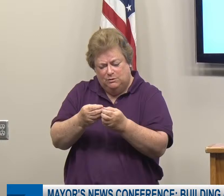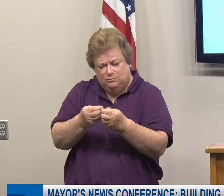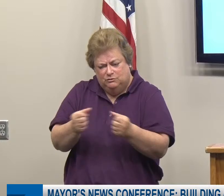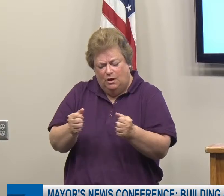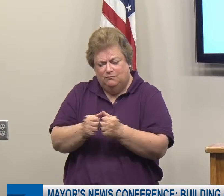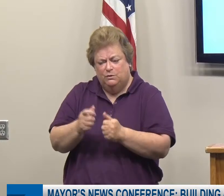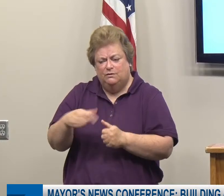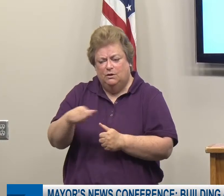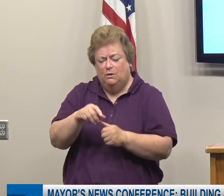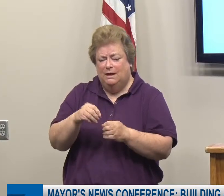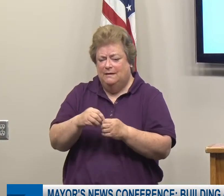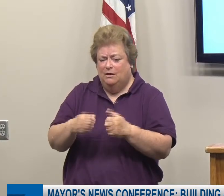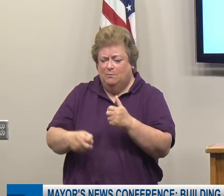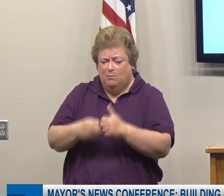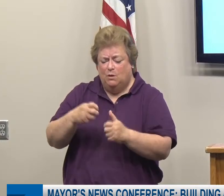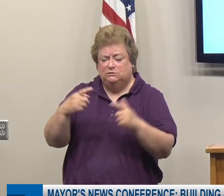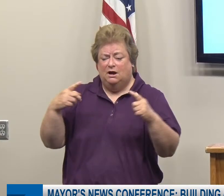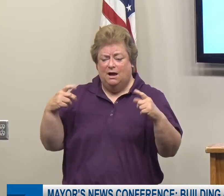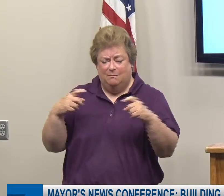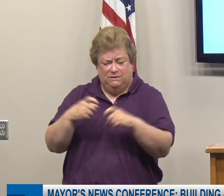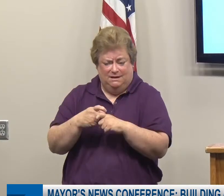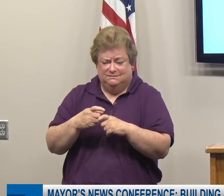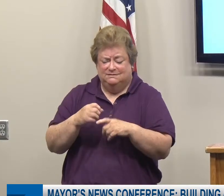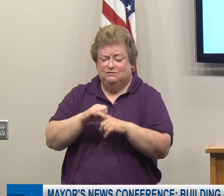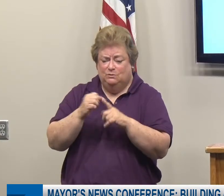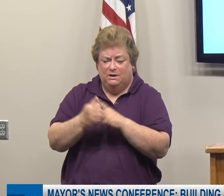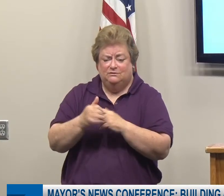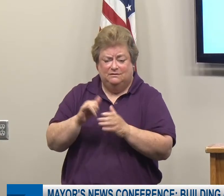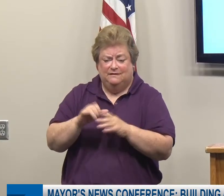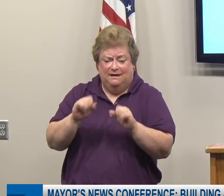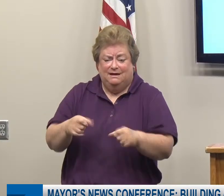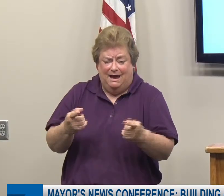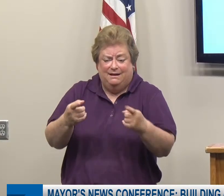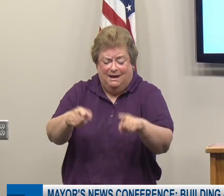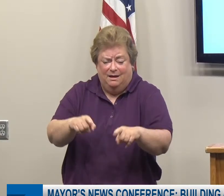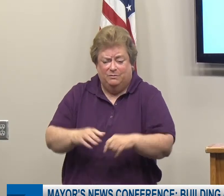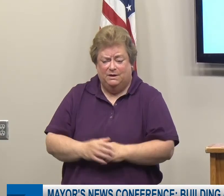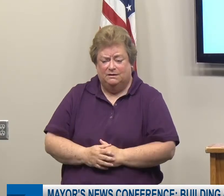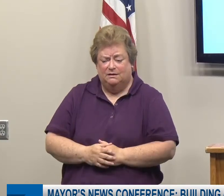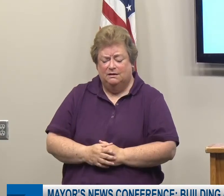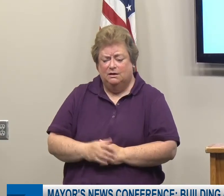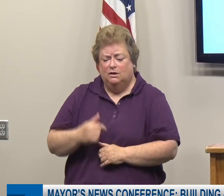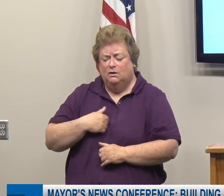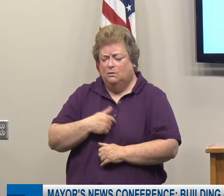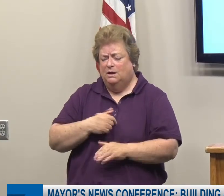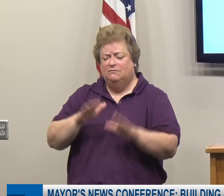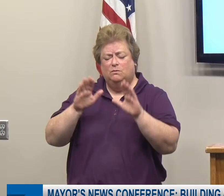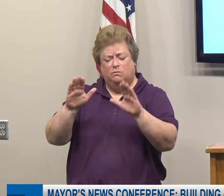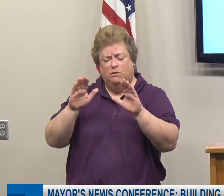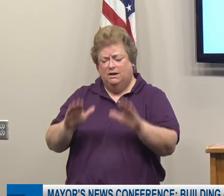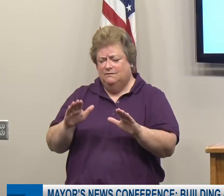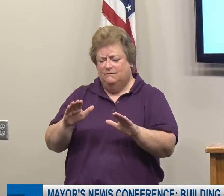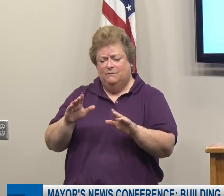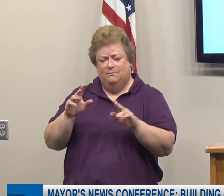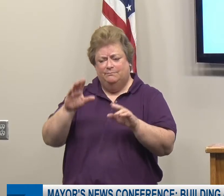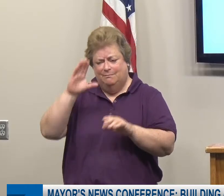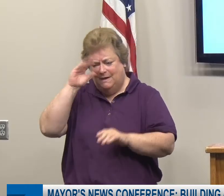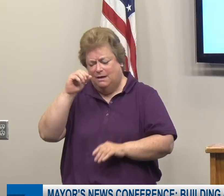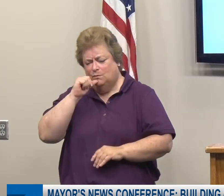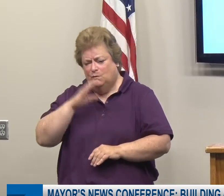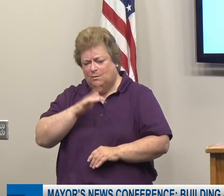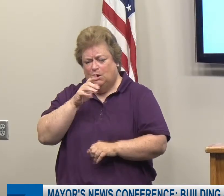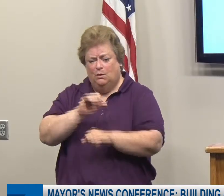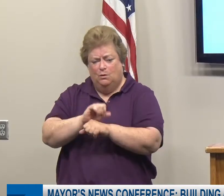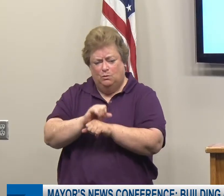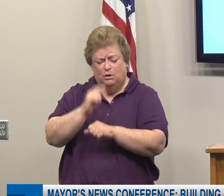most complex situations that society has to offer. There are incredible men and women that work at LPD,